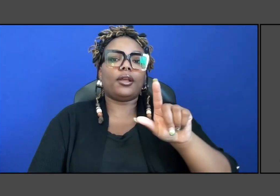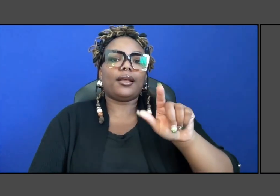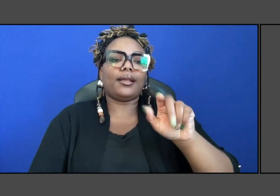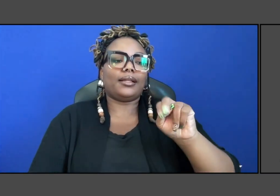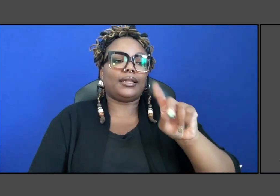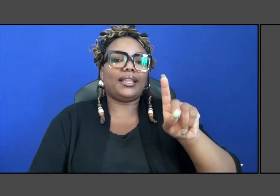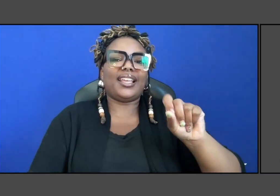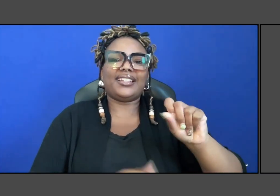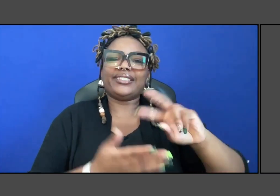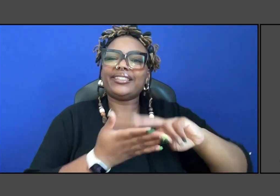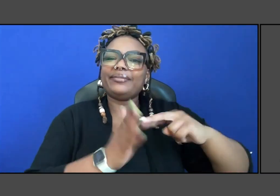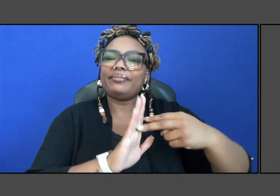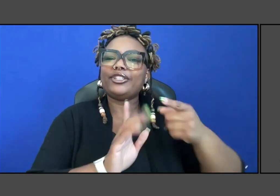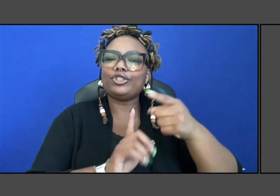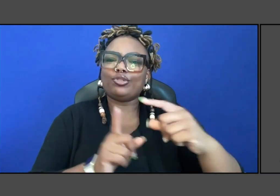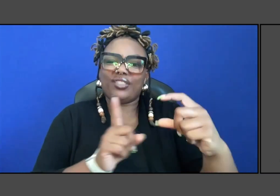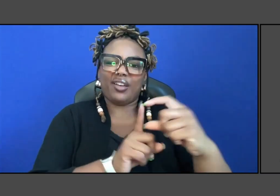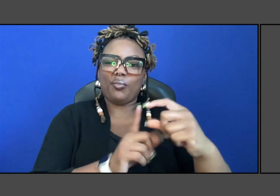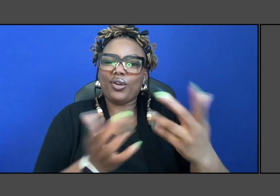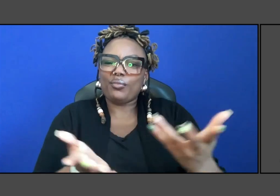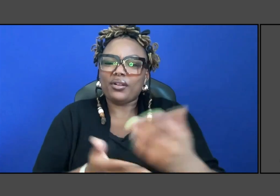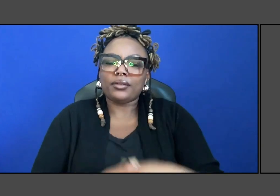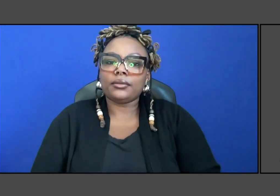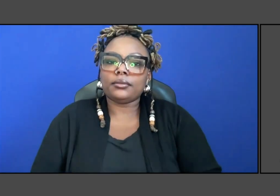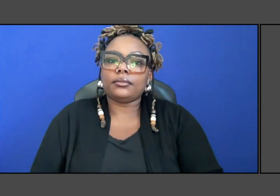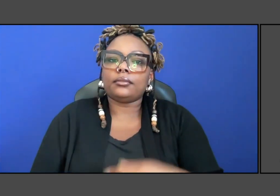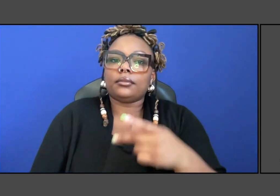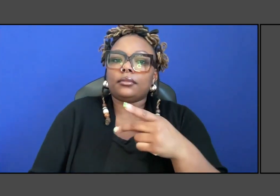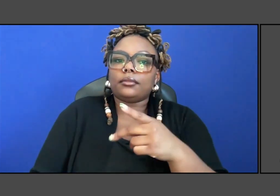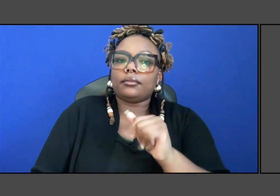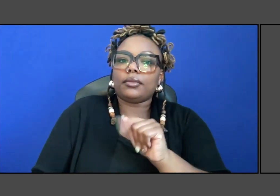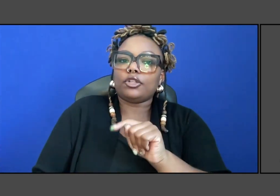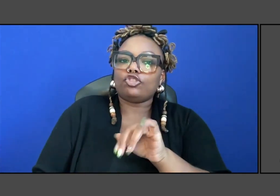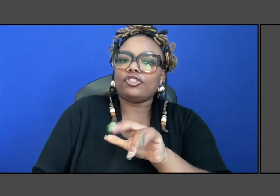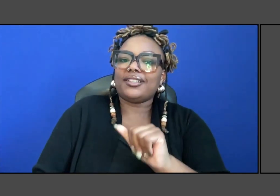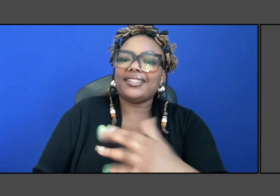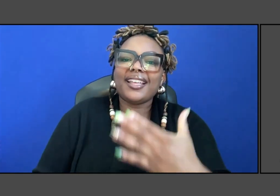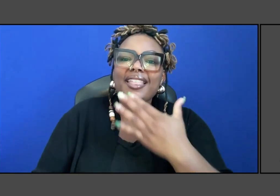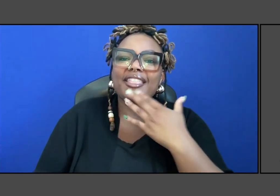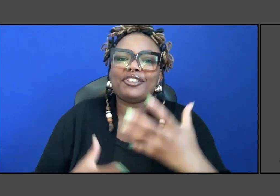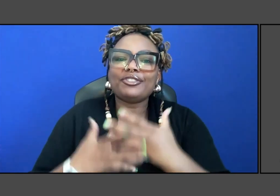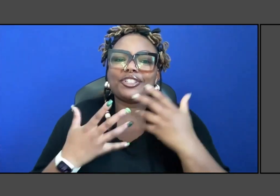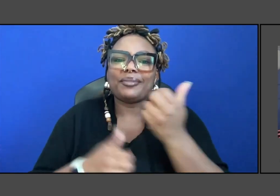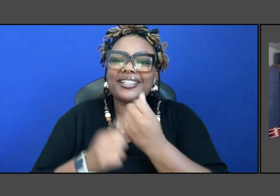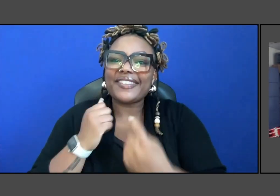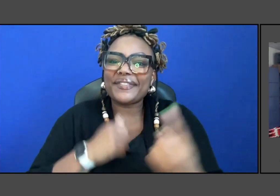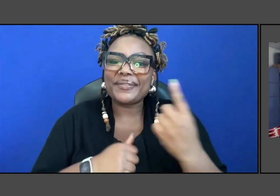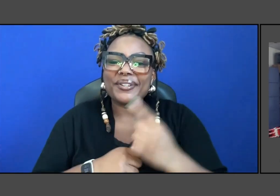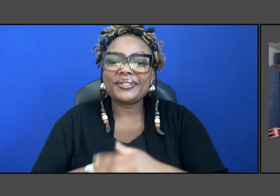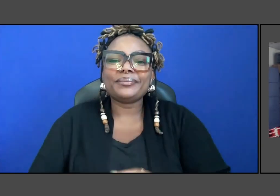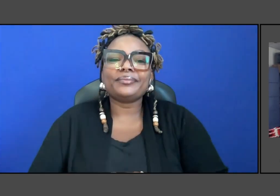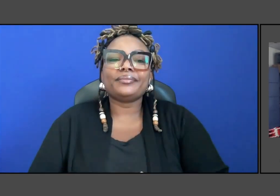with you. Thank you. Thank you so much, everyone. I'm